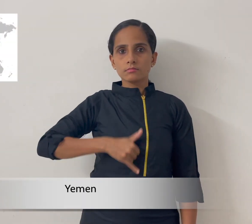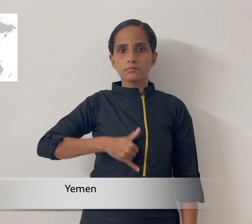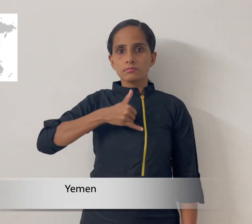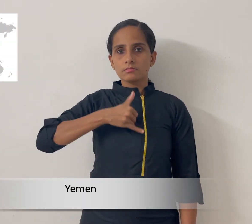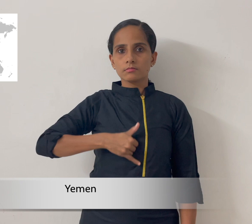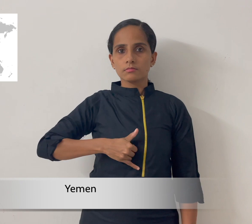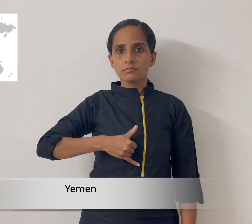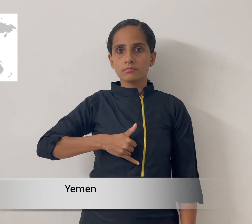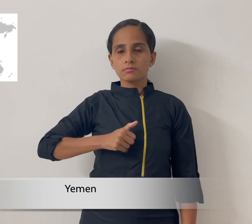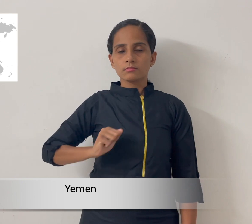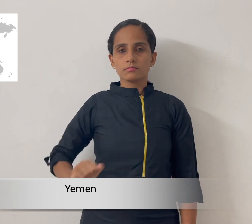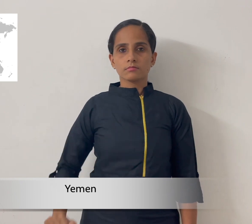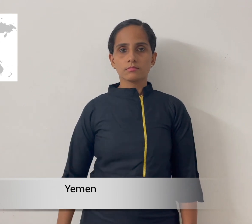Yemen.